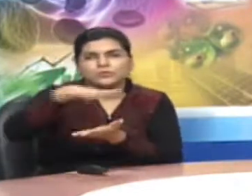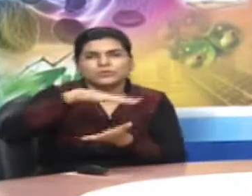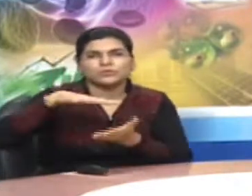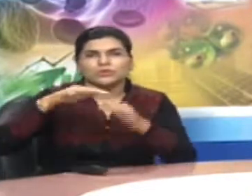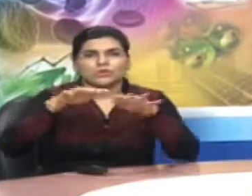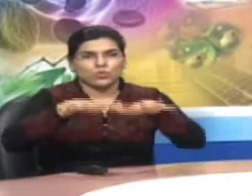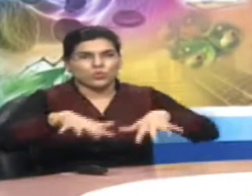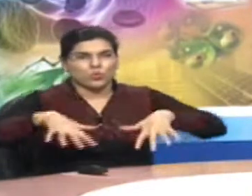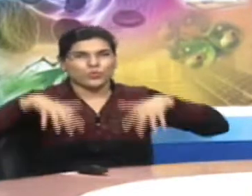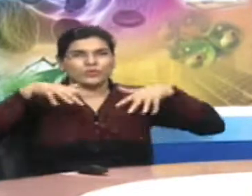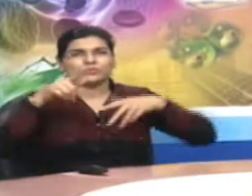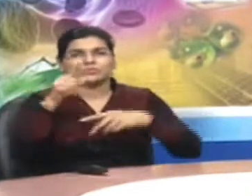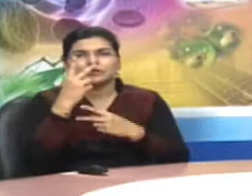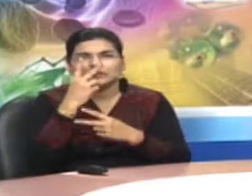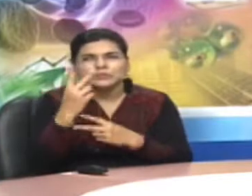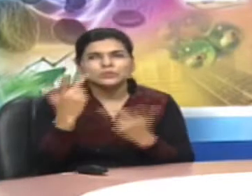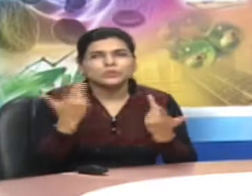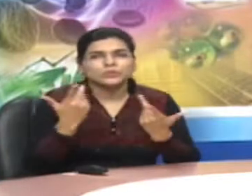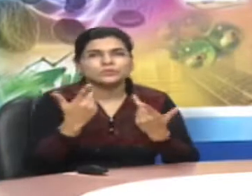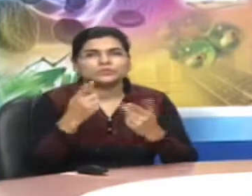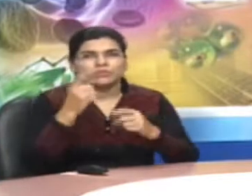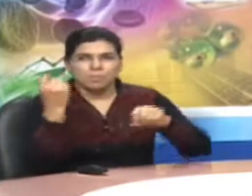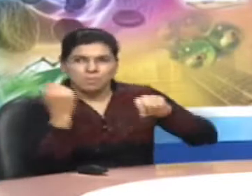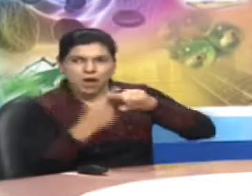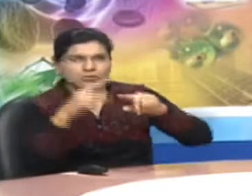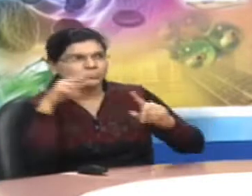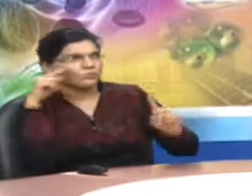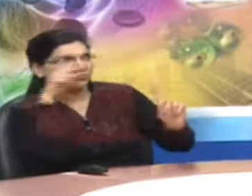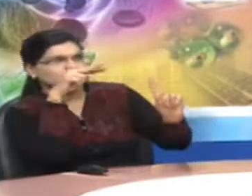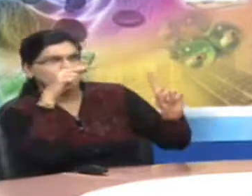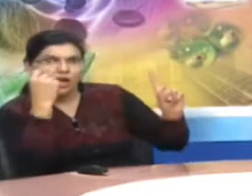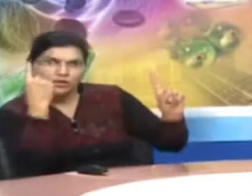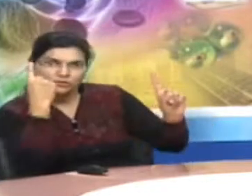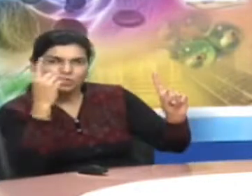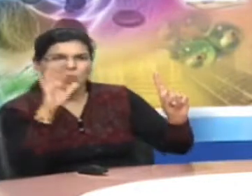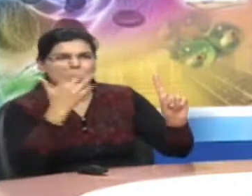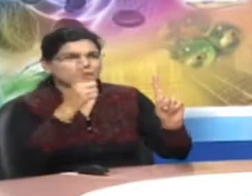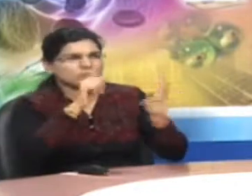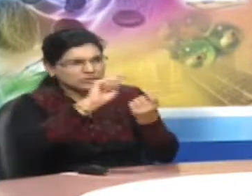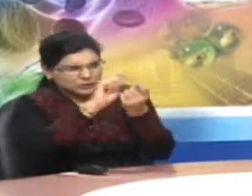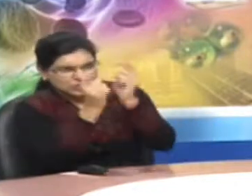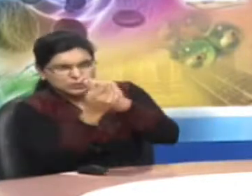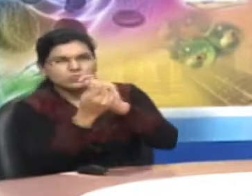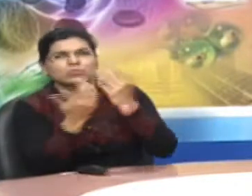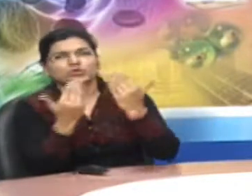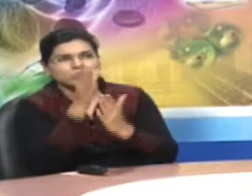width and the height of your page. Decide if you want it landscape or portrait.